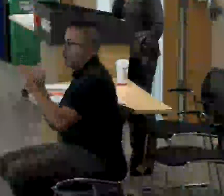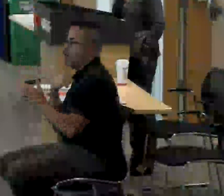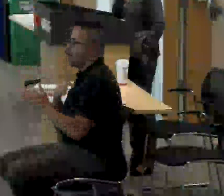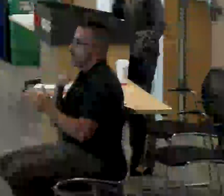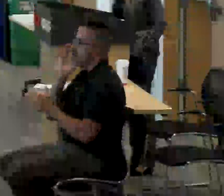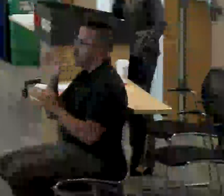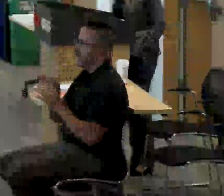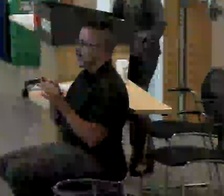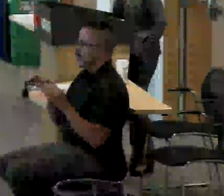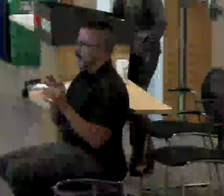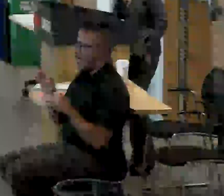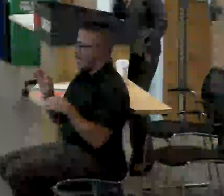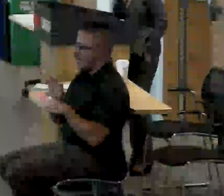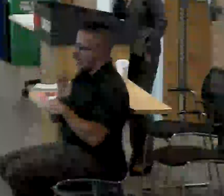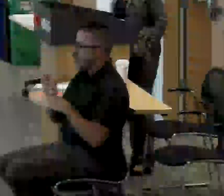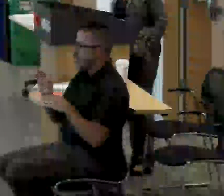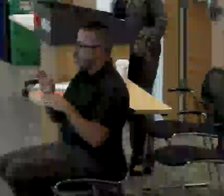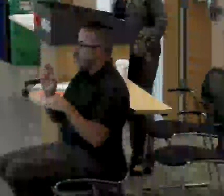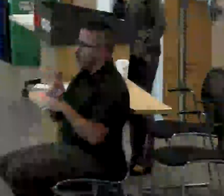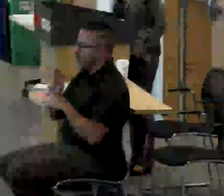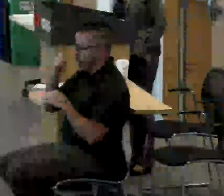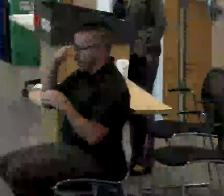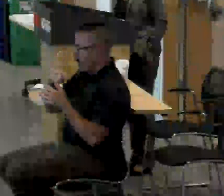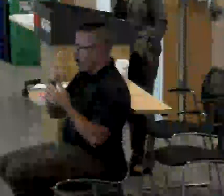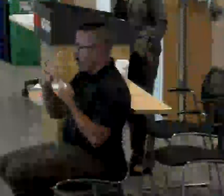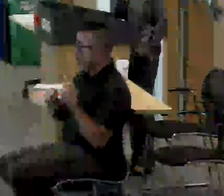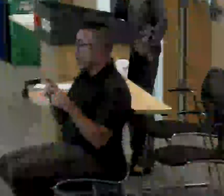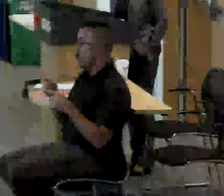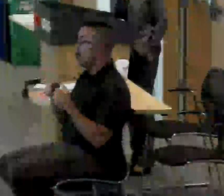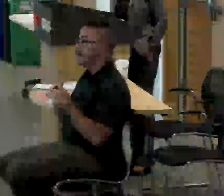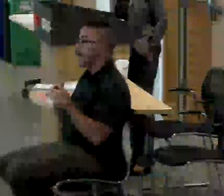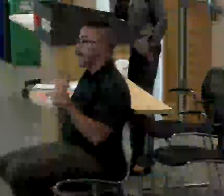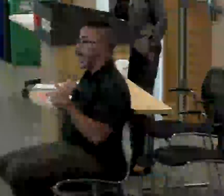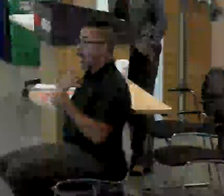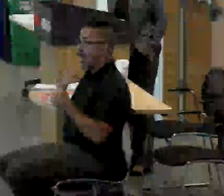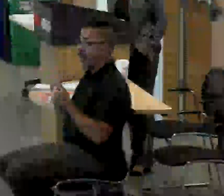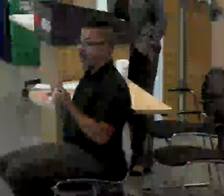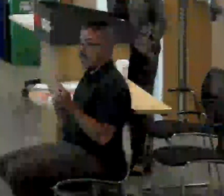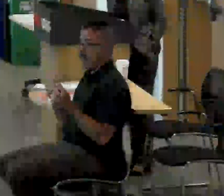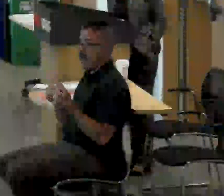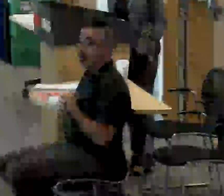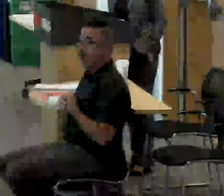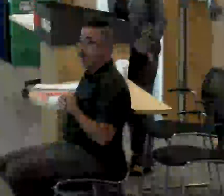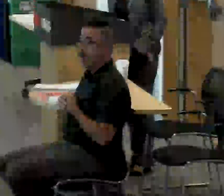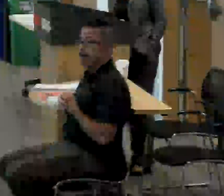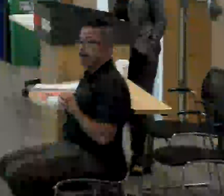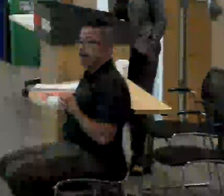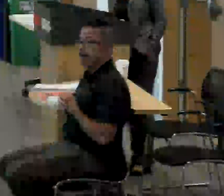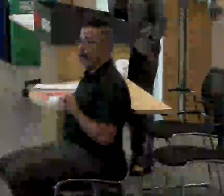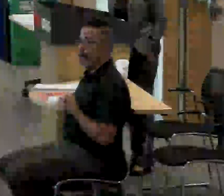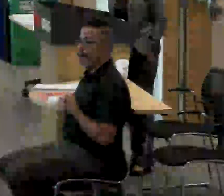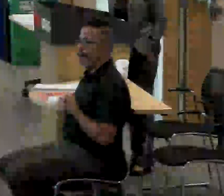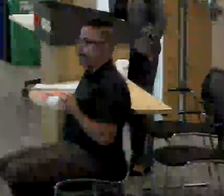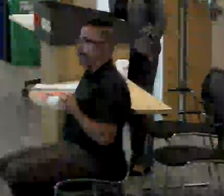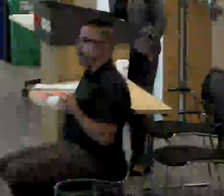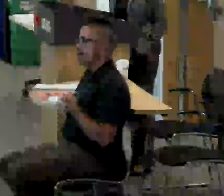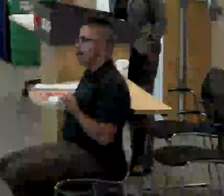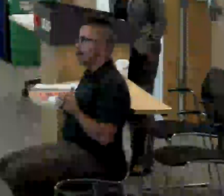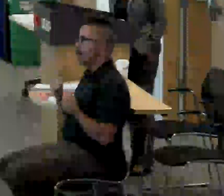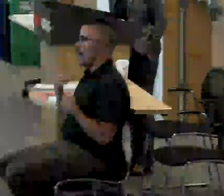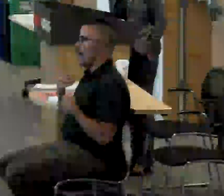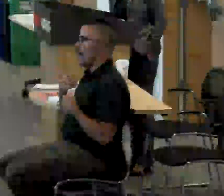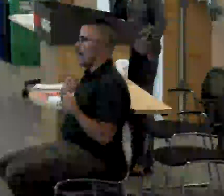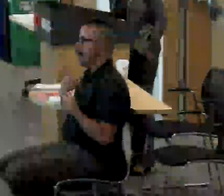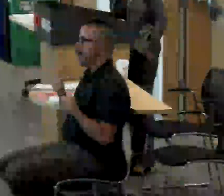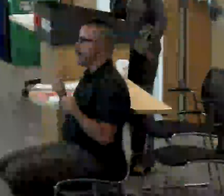these programs. But the slide that I have before this audience that I'm on right now has very few